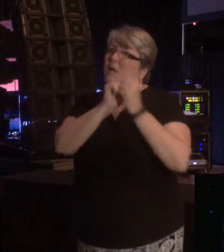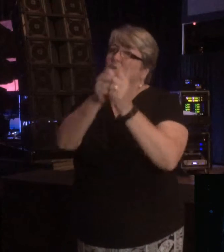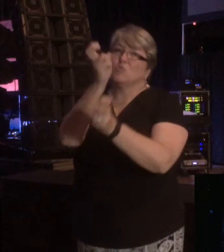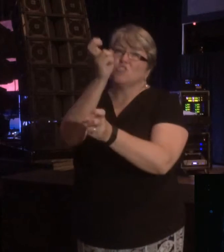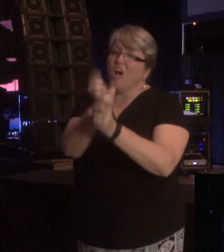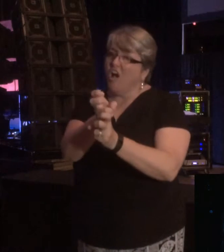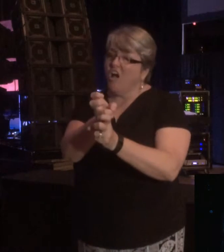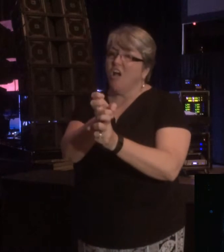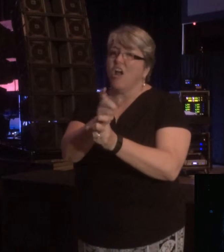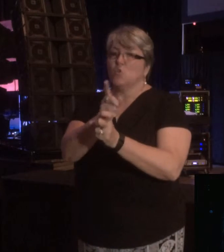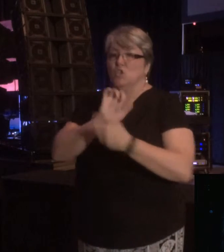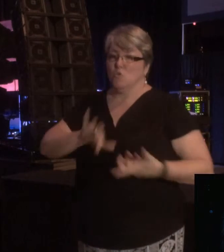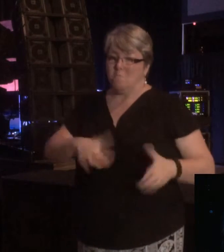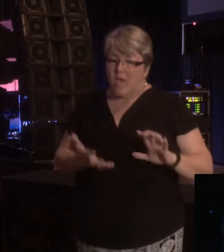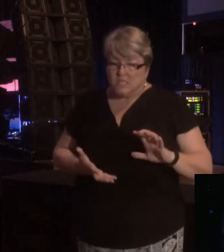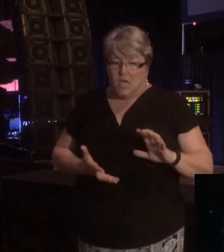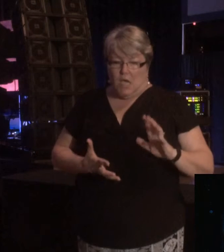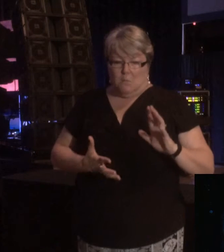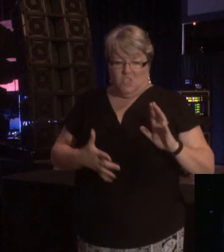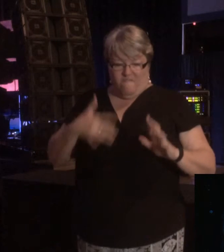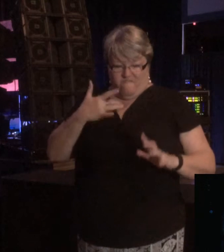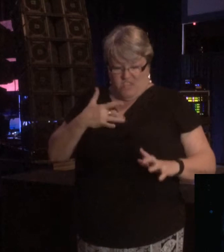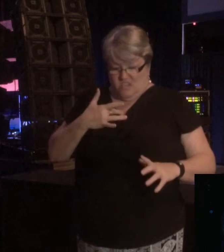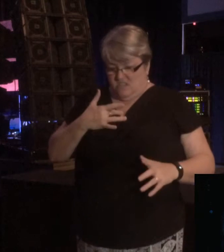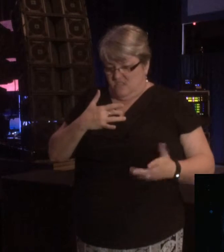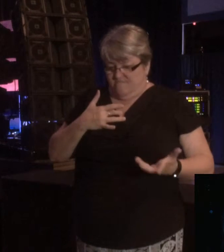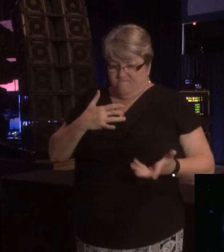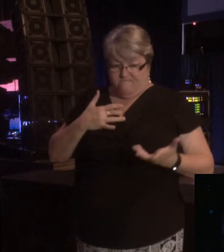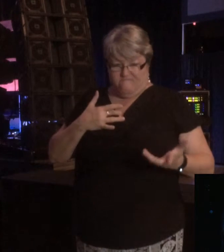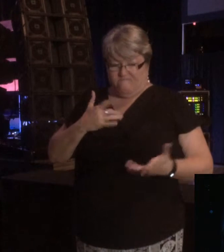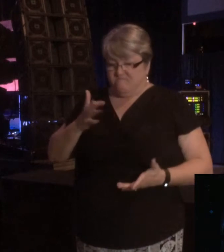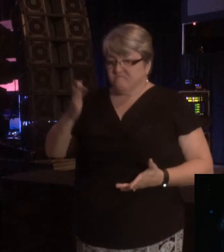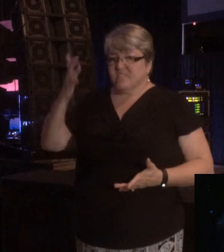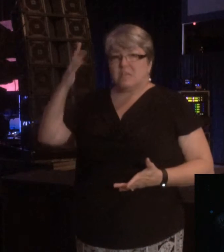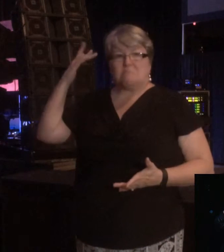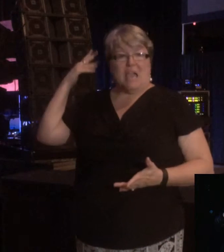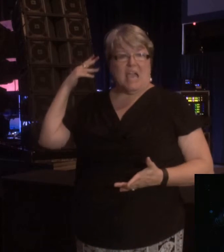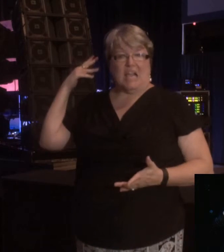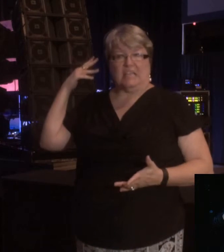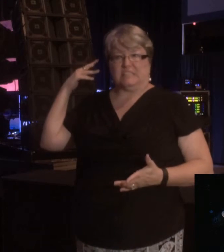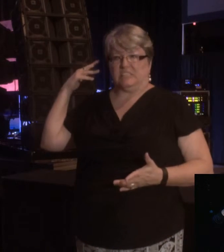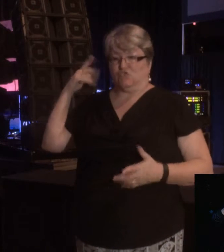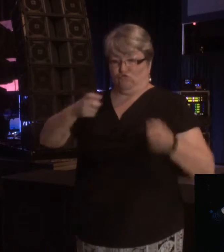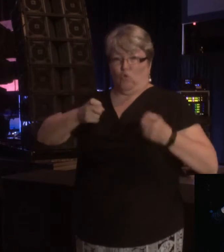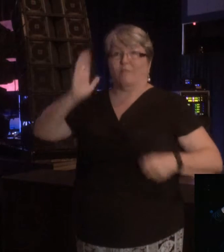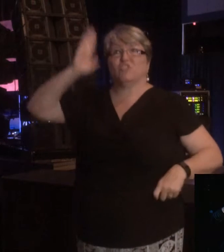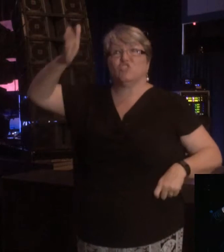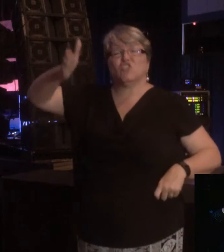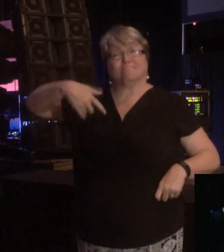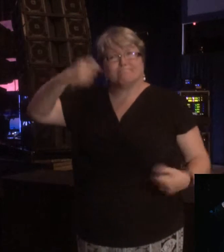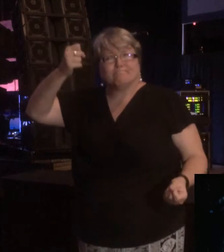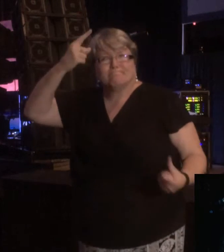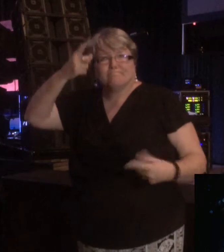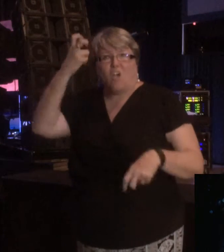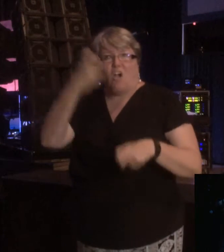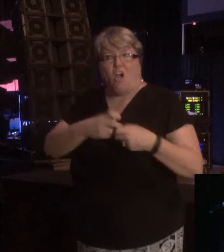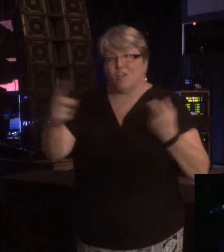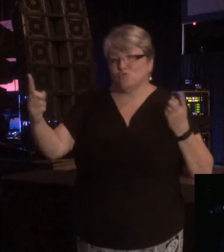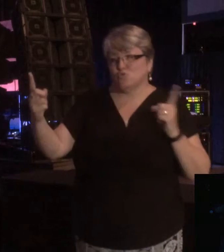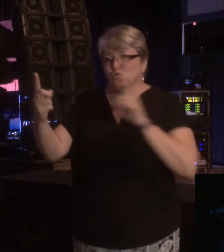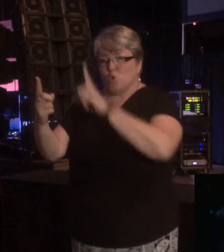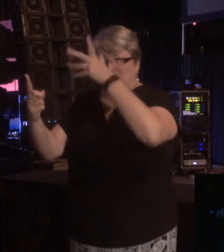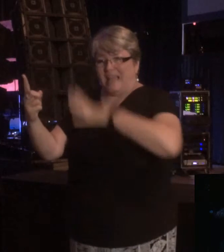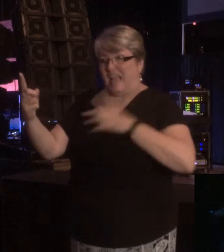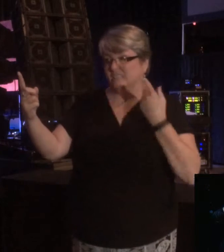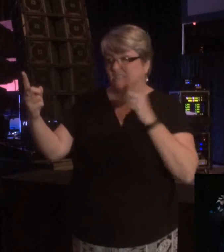you trust him in that, then you can walk away in confidence and have this firm stance as you exit that relationship and walk